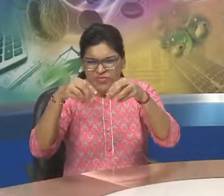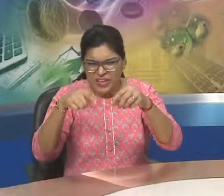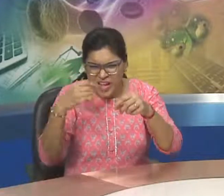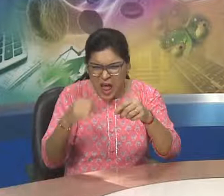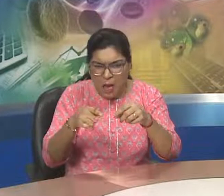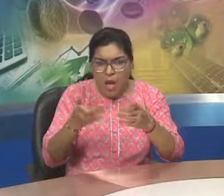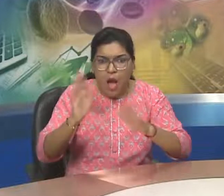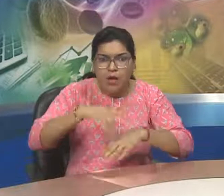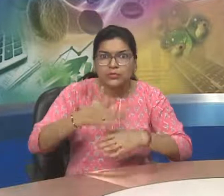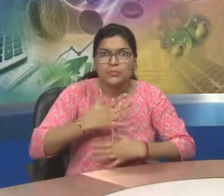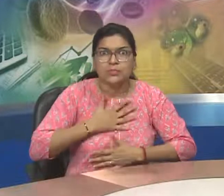fungi,